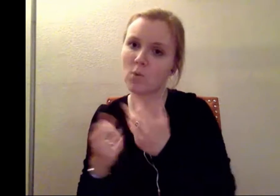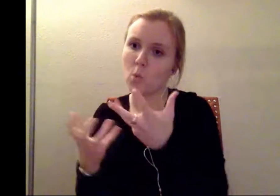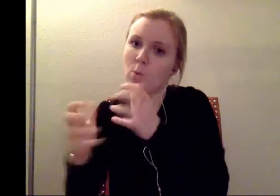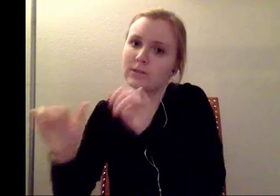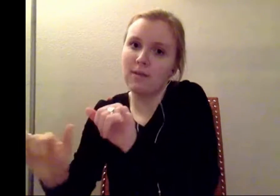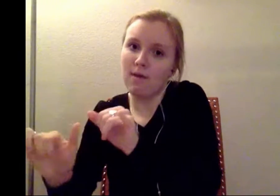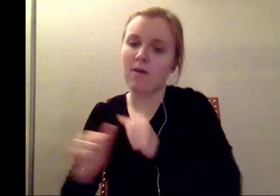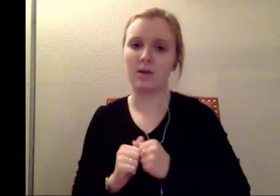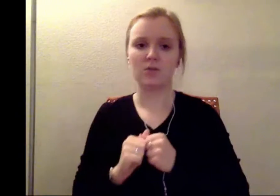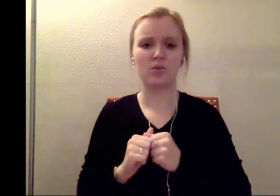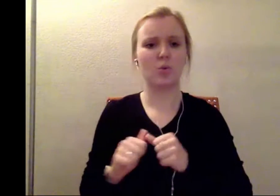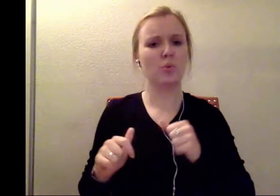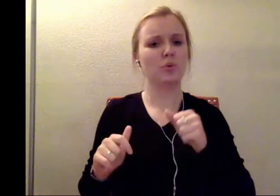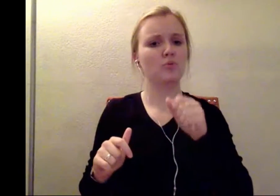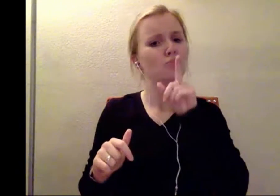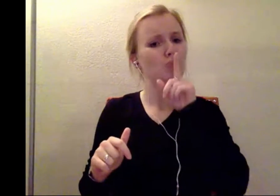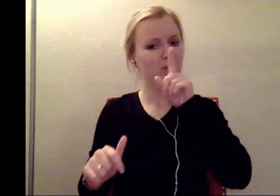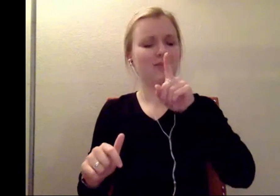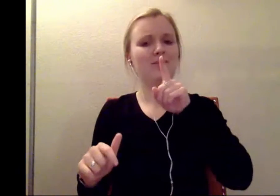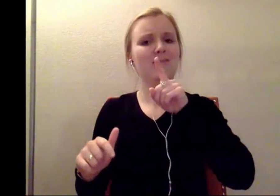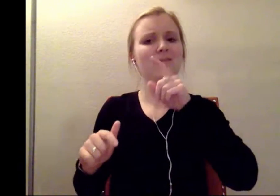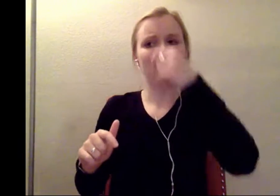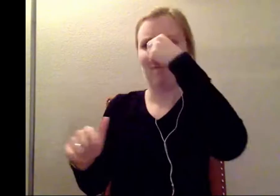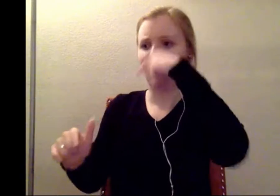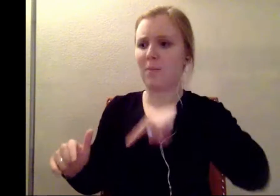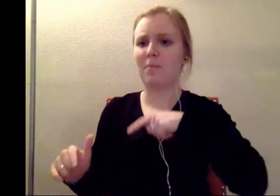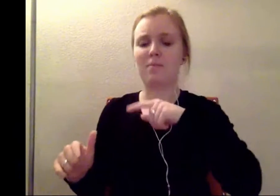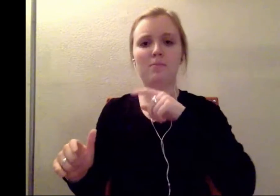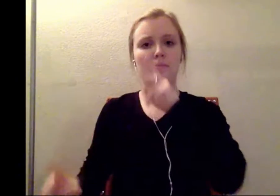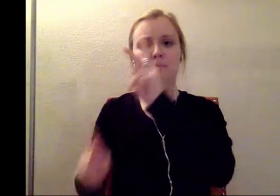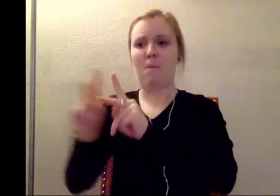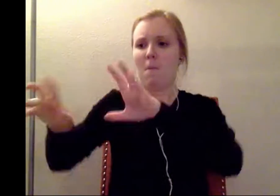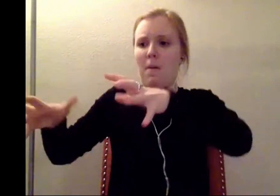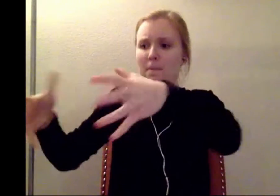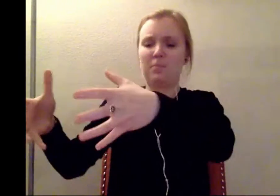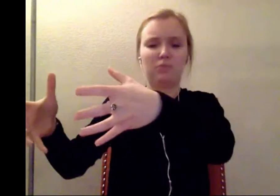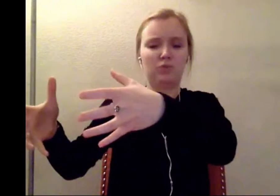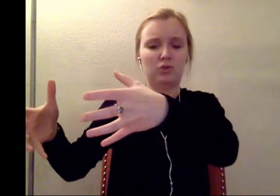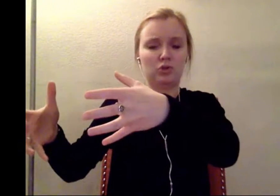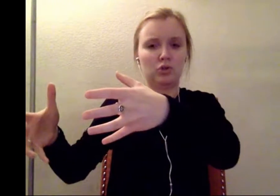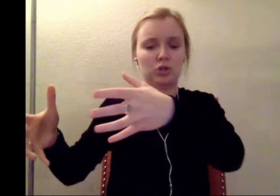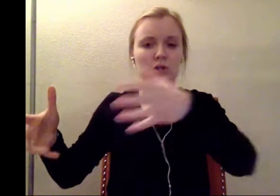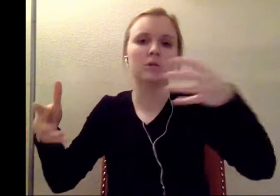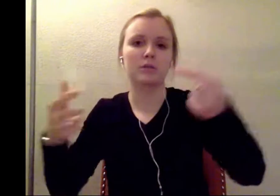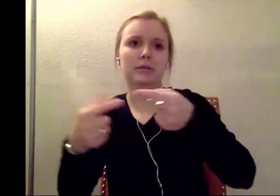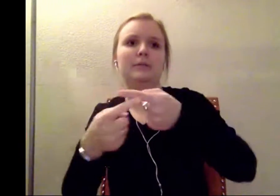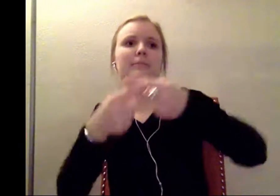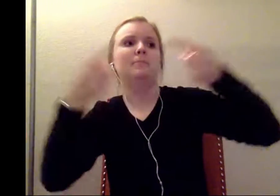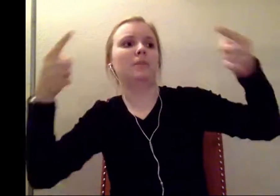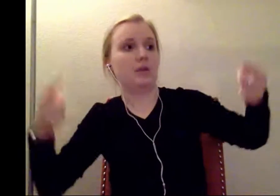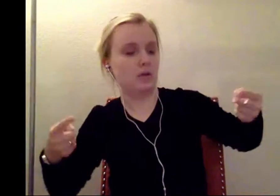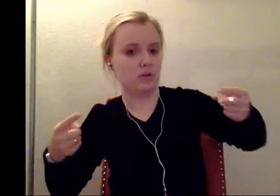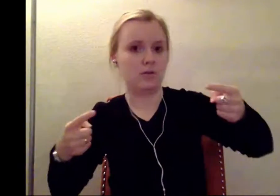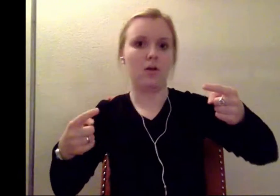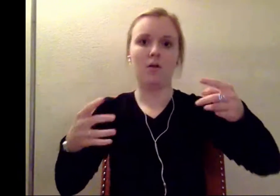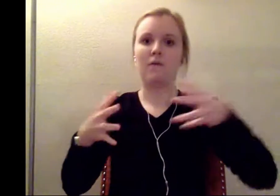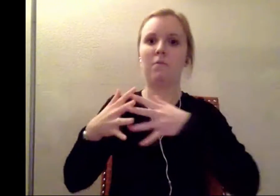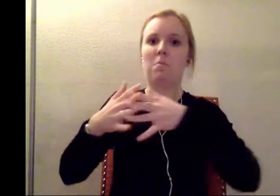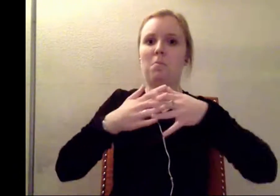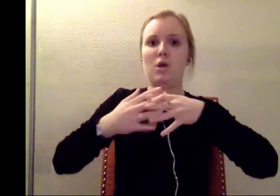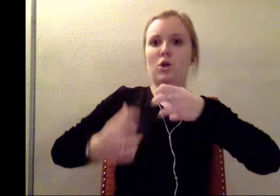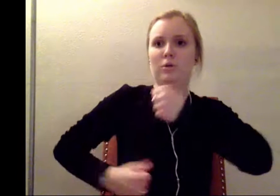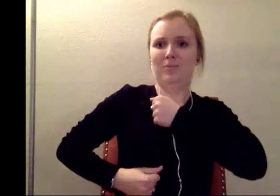alienated the Vietnamese civilian population against the U.S. forces. Okay,